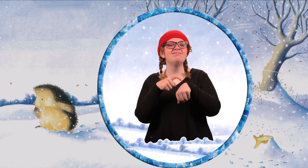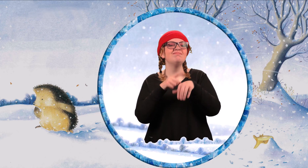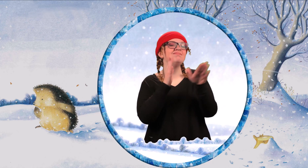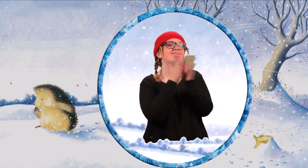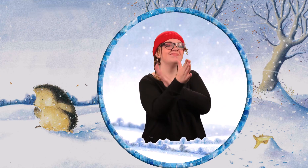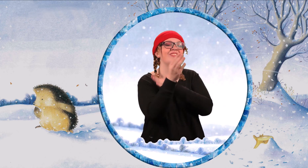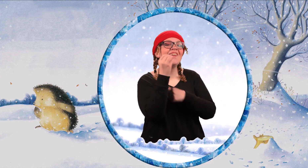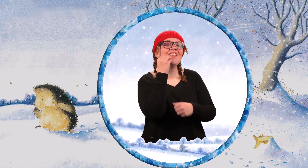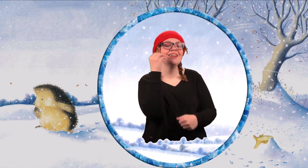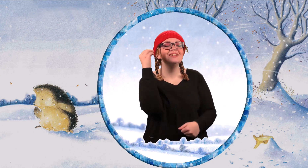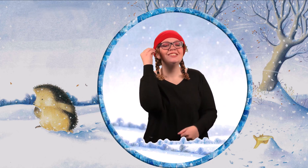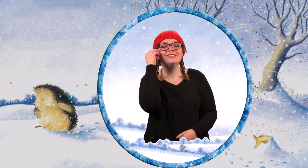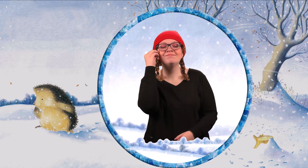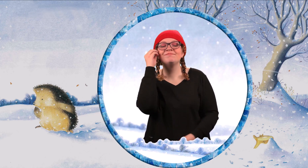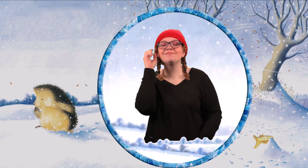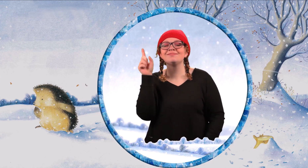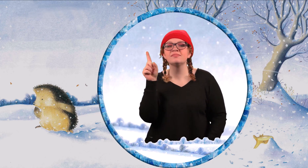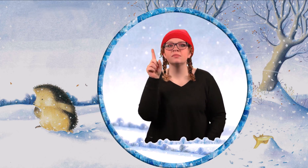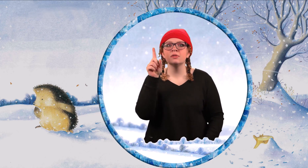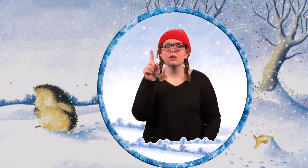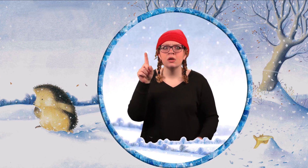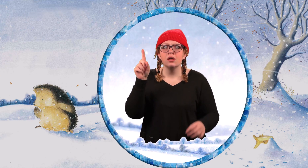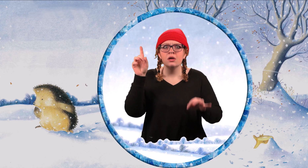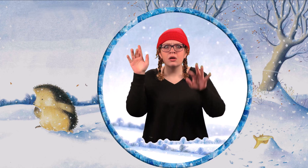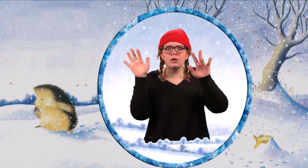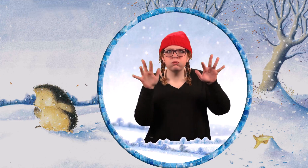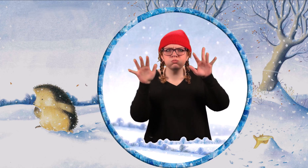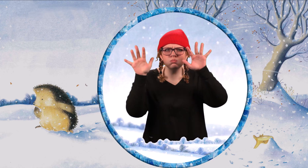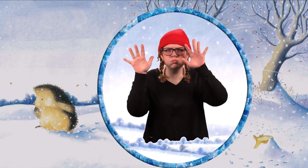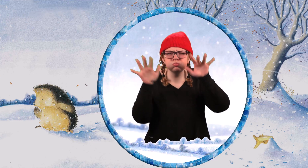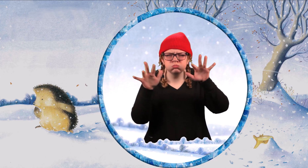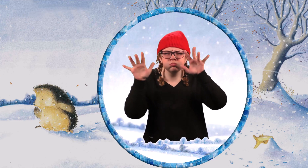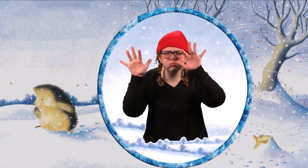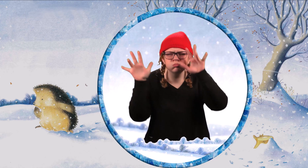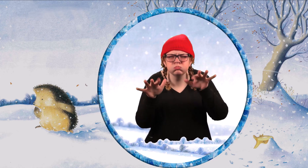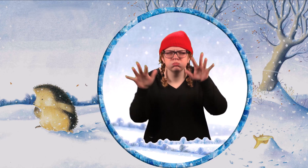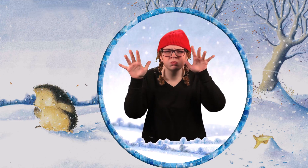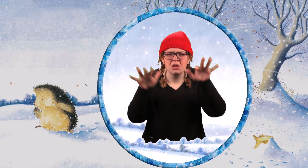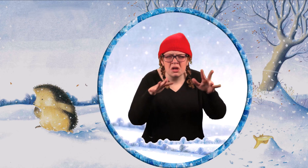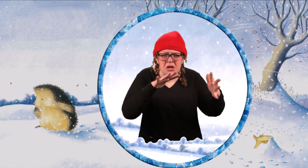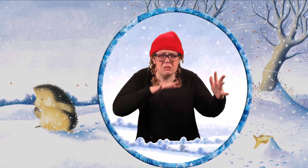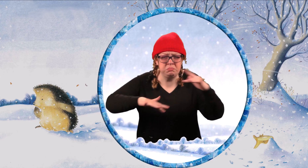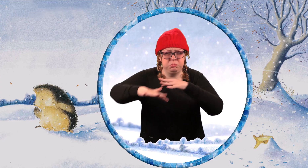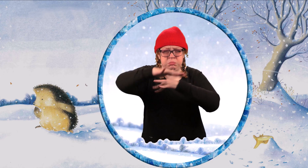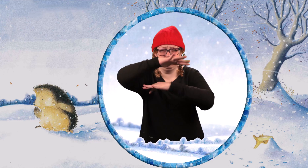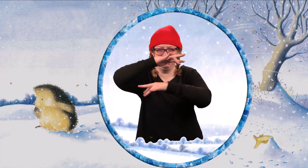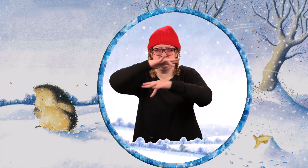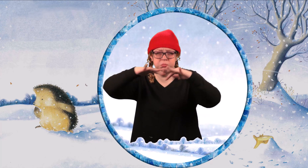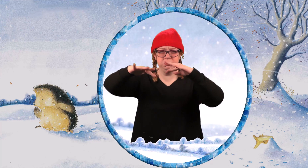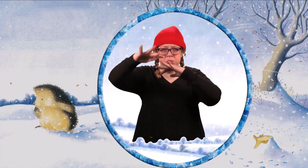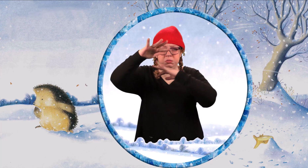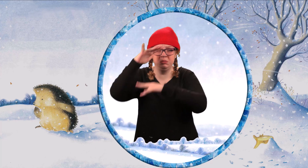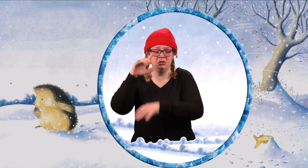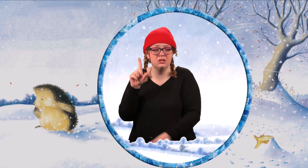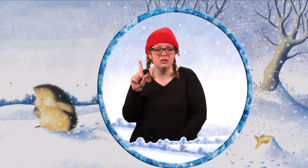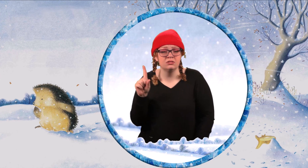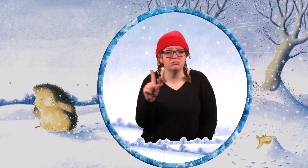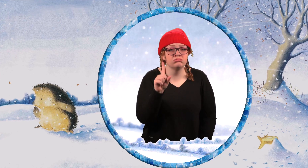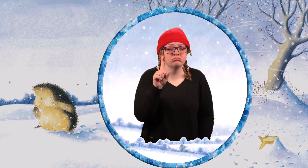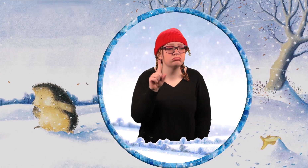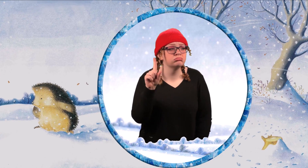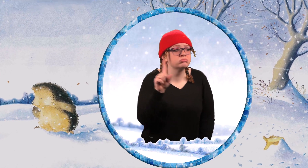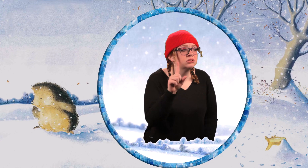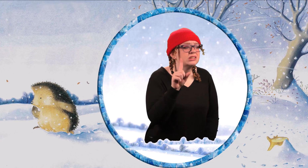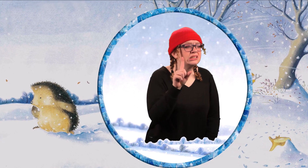It was snowing hard as Little Hedgehog tried to find his way home. The snowflakes